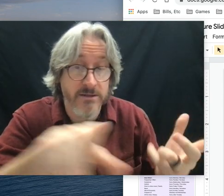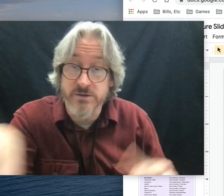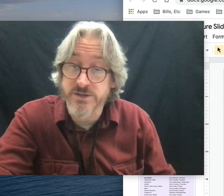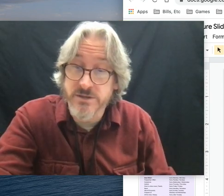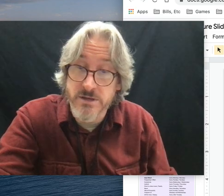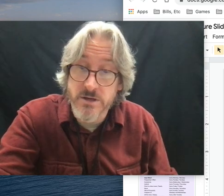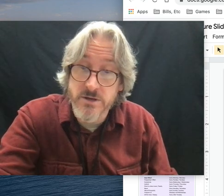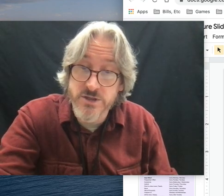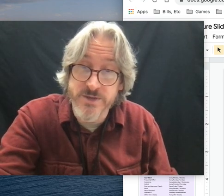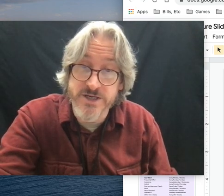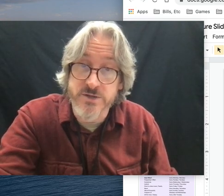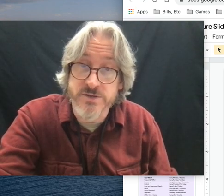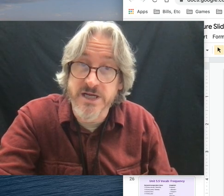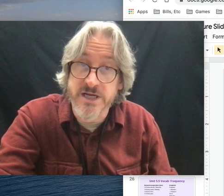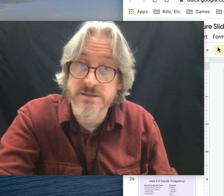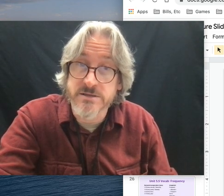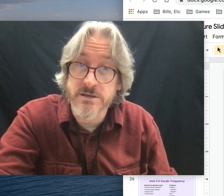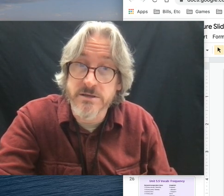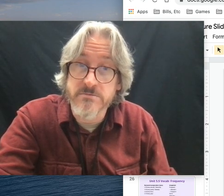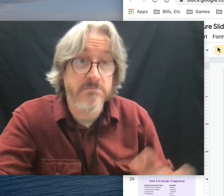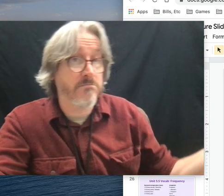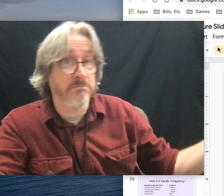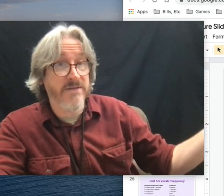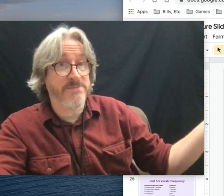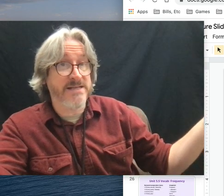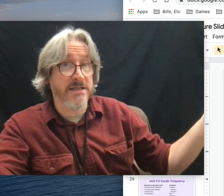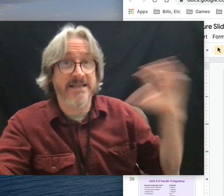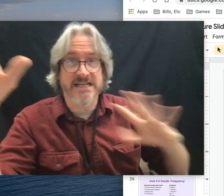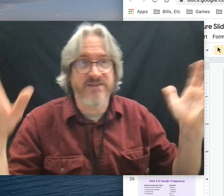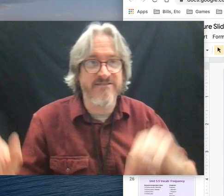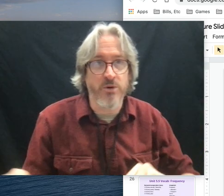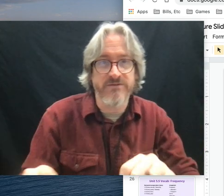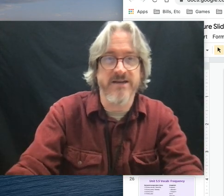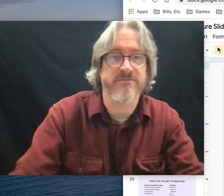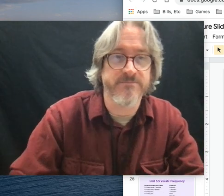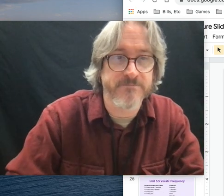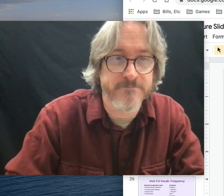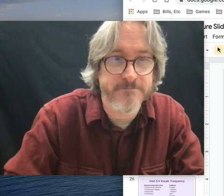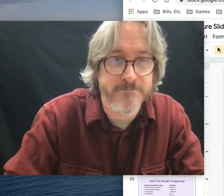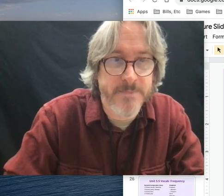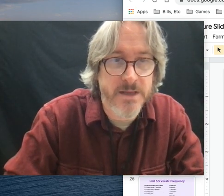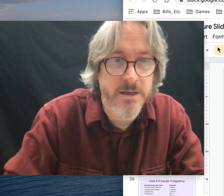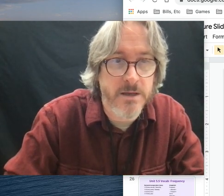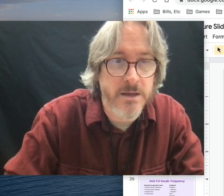apply those to each of those signs. And that's basically it. That's 5.5.